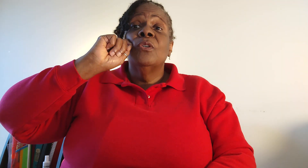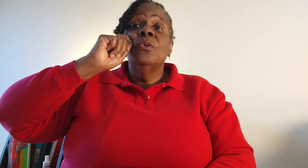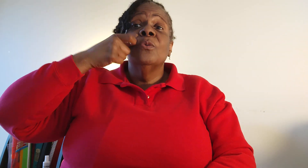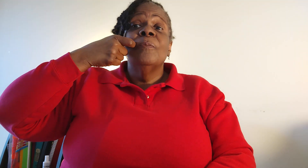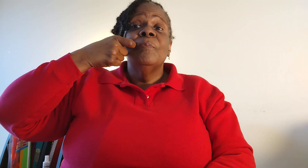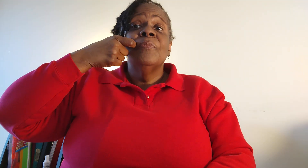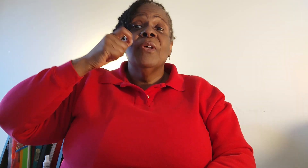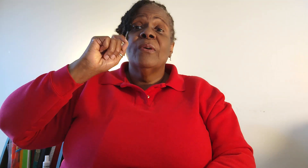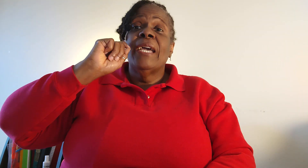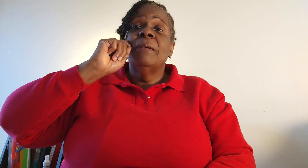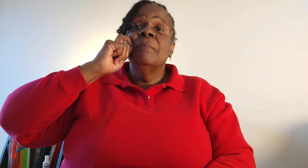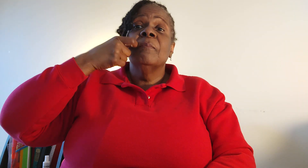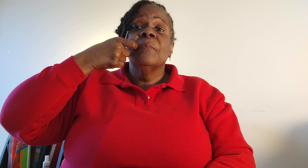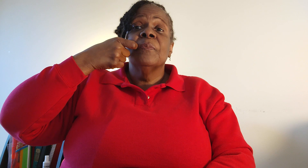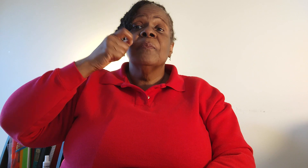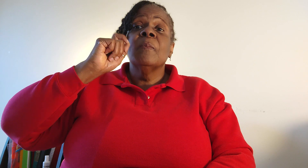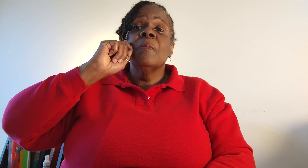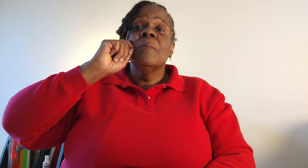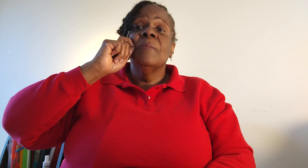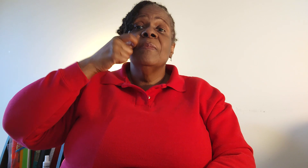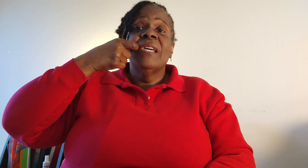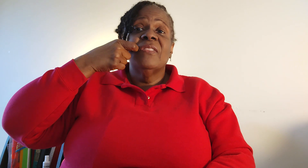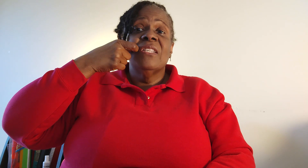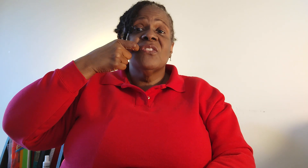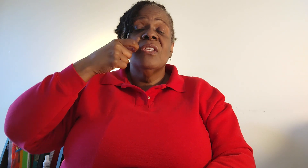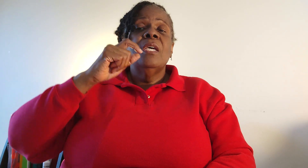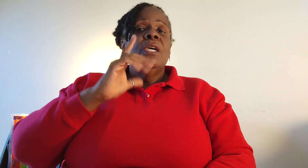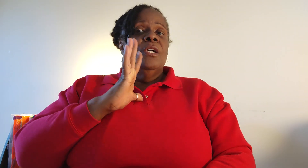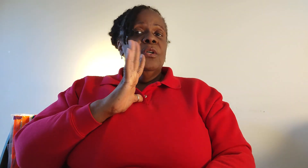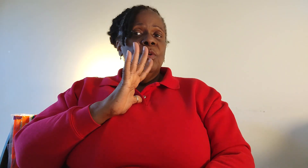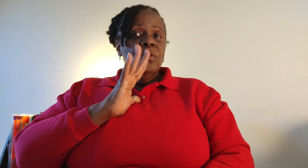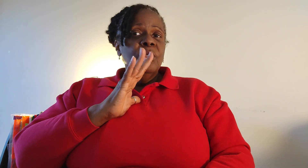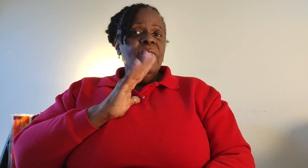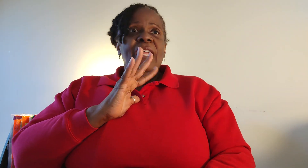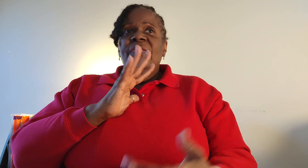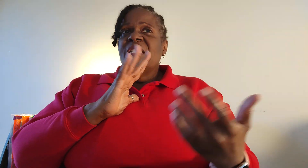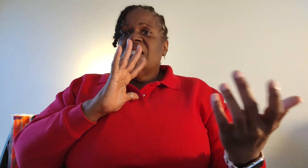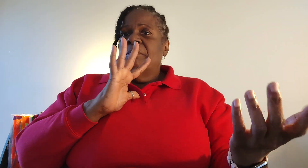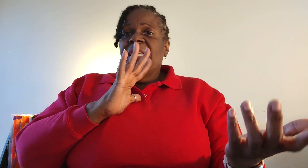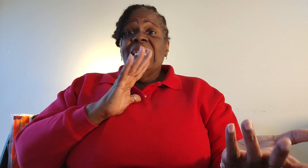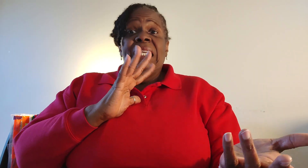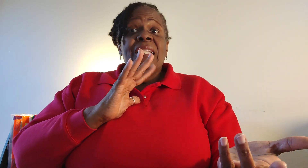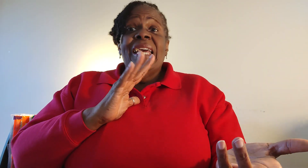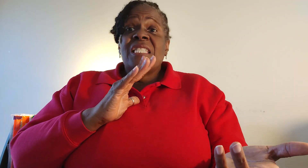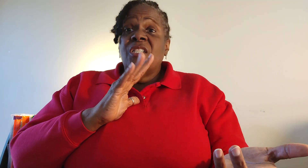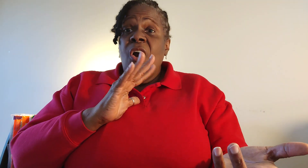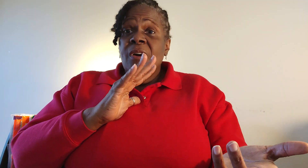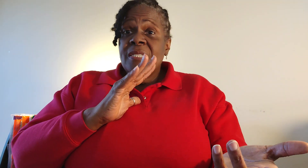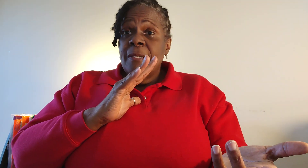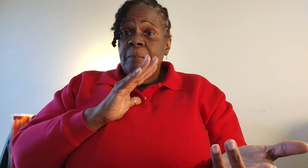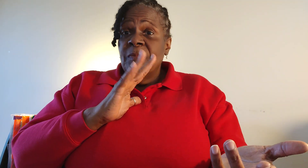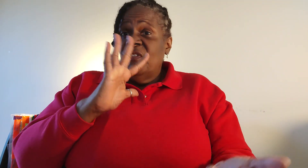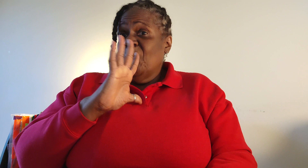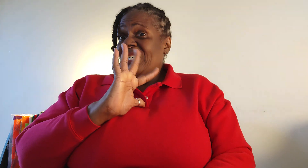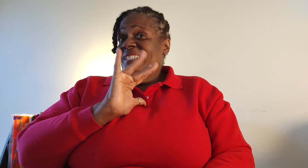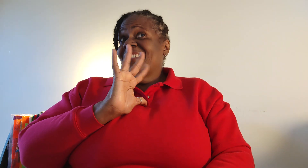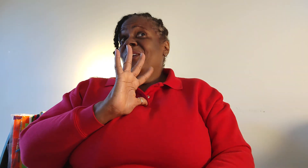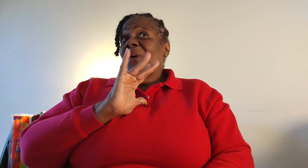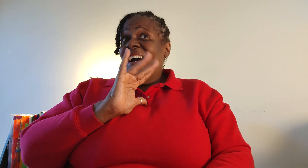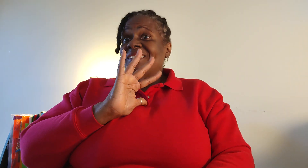cool. Okay. Like this. Cool. This can mean, again, as in awesome. You want to just say, wow, that's